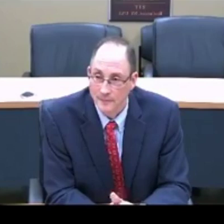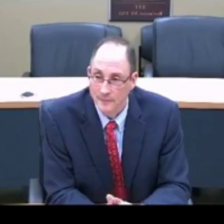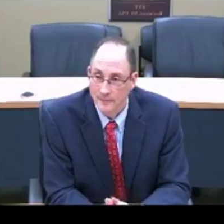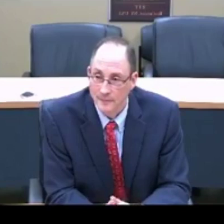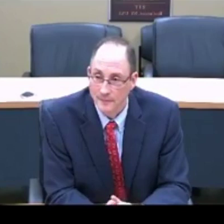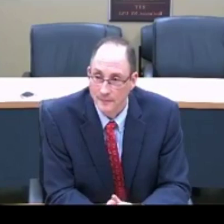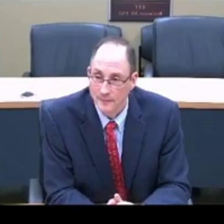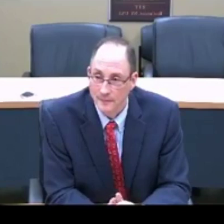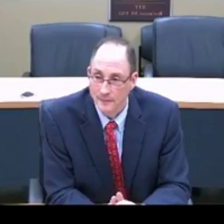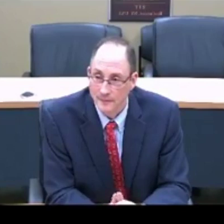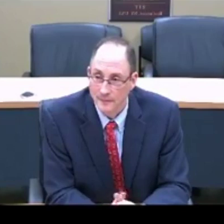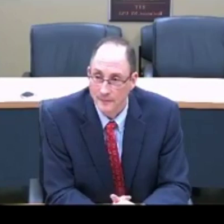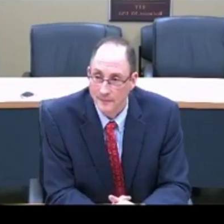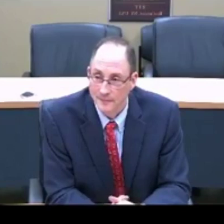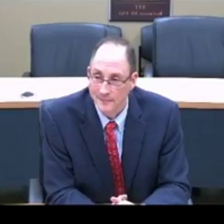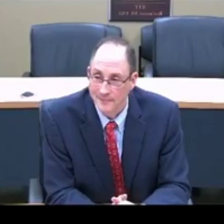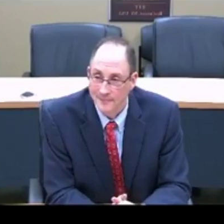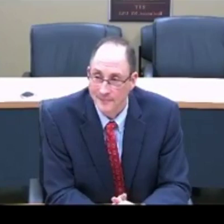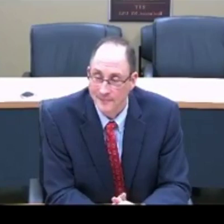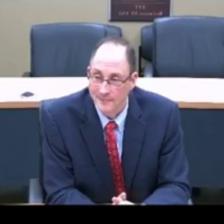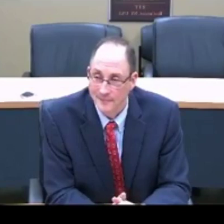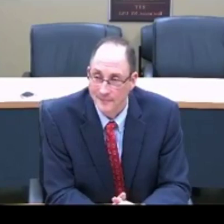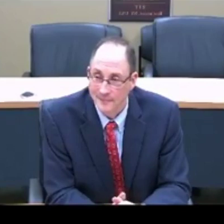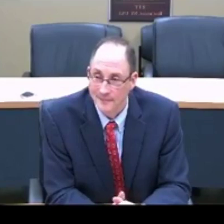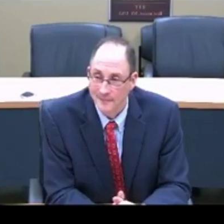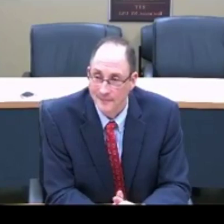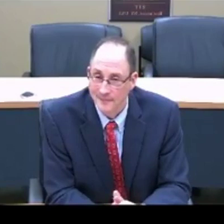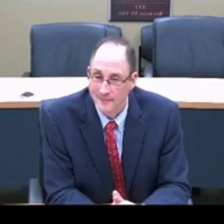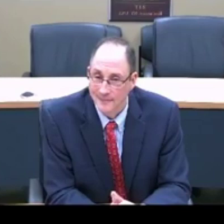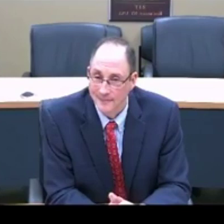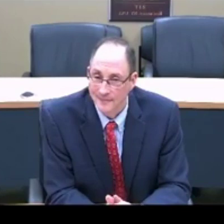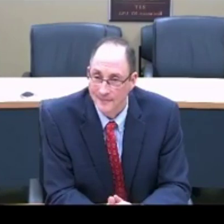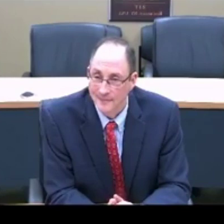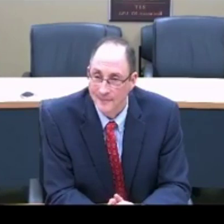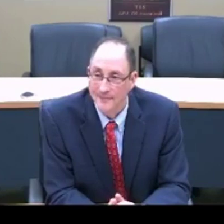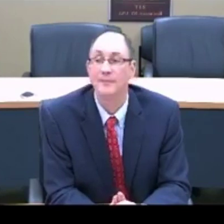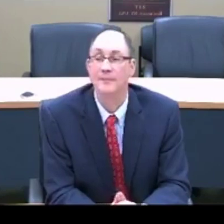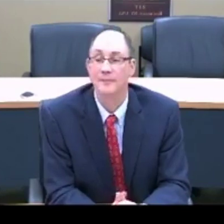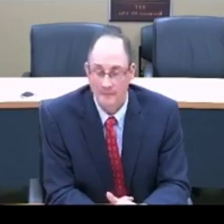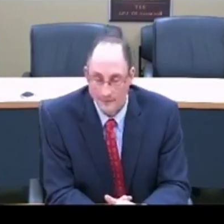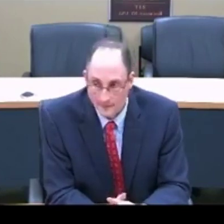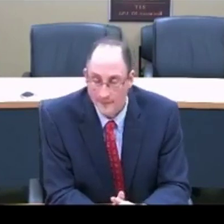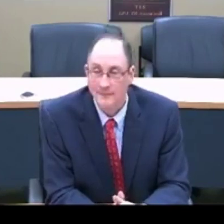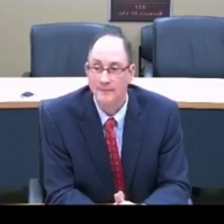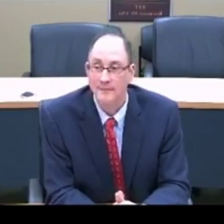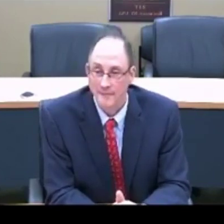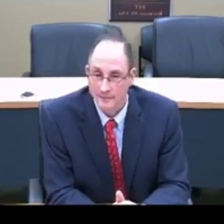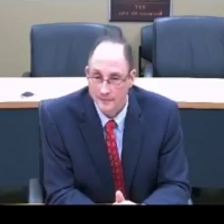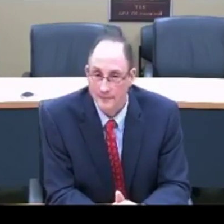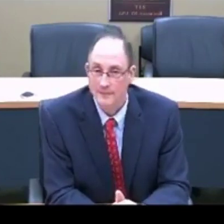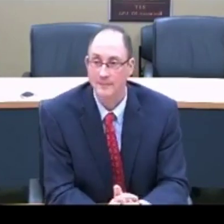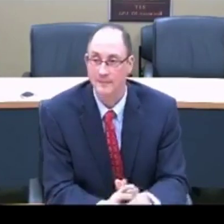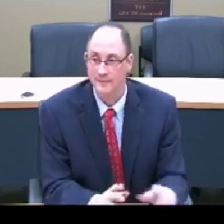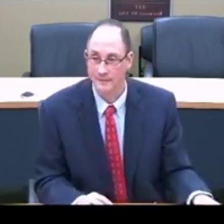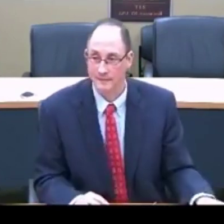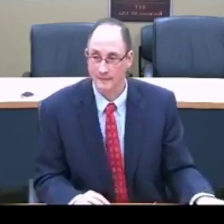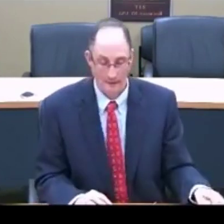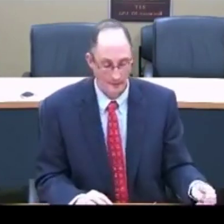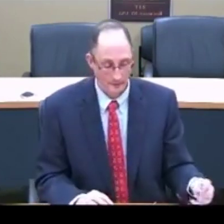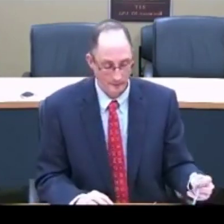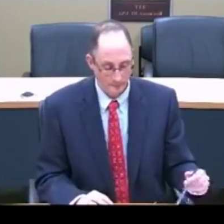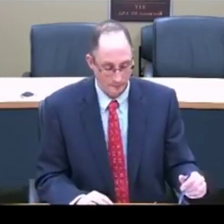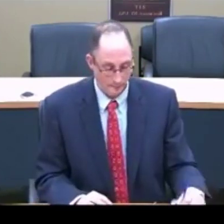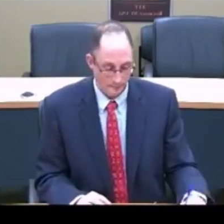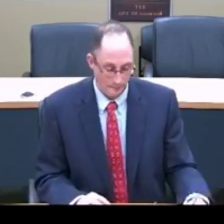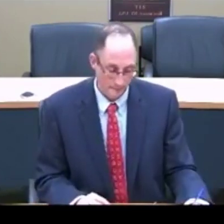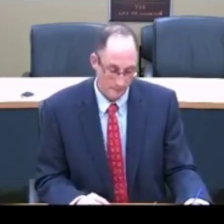husband has severe hearing loss as he's aged. He's got severe hearing loss. His father was deaf before him. It runs